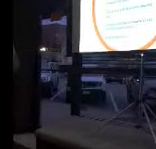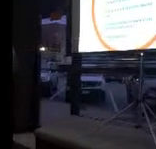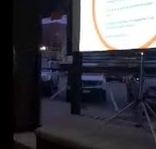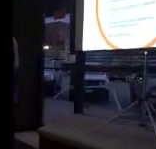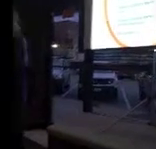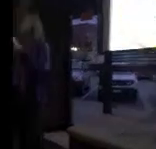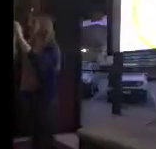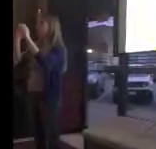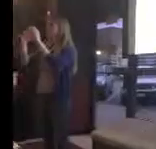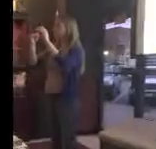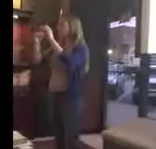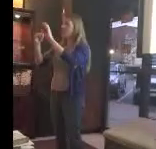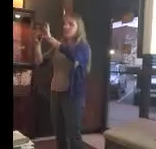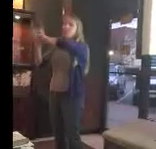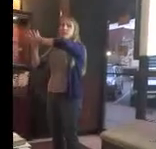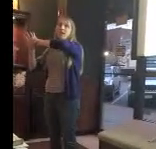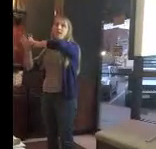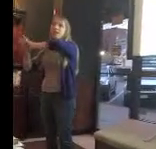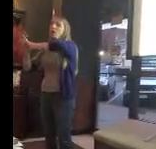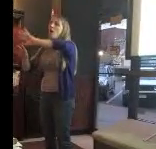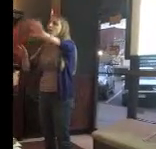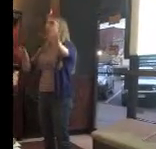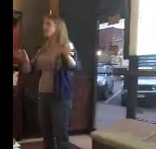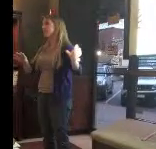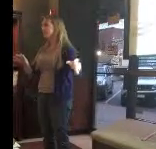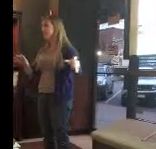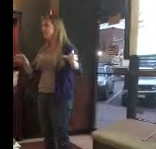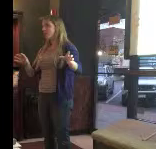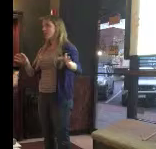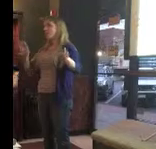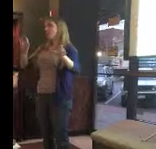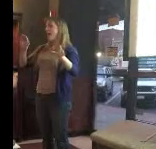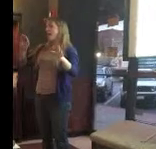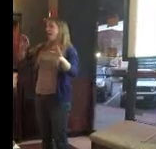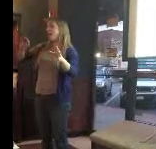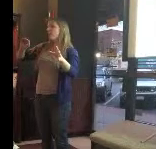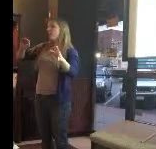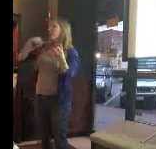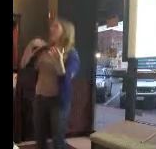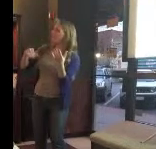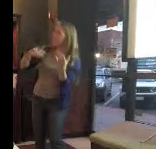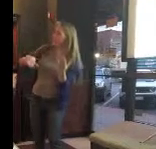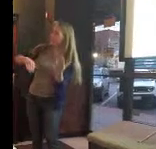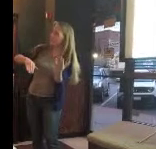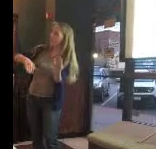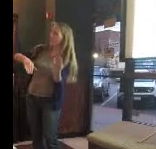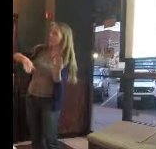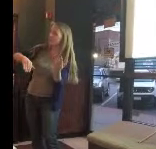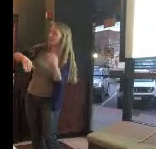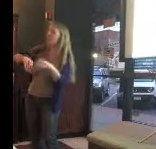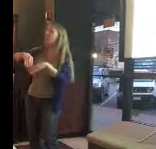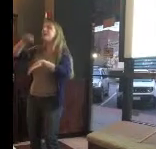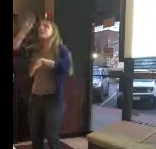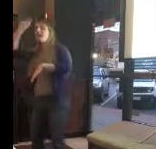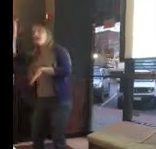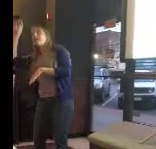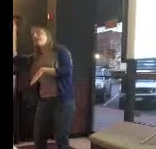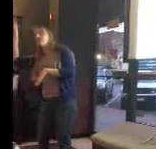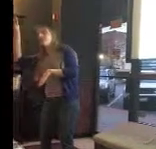value you saw and divide it by 2 and put that in for all of your missing data. So that way you're kind of accounting for the fact that it could be small, kind of accounting for the